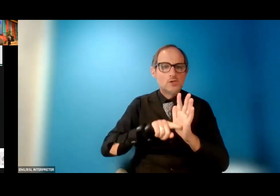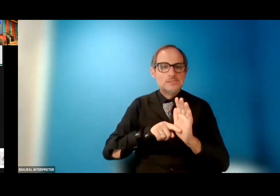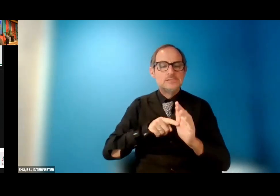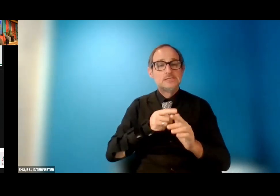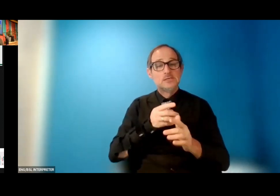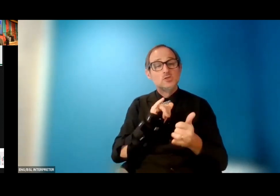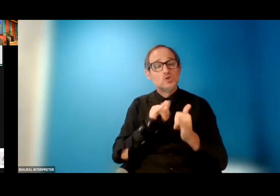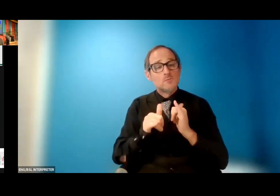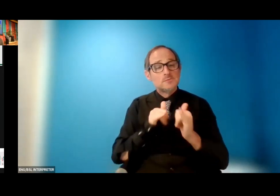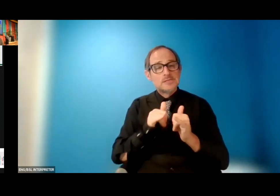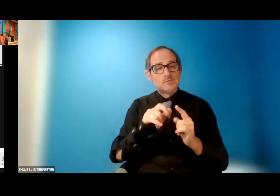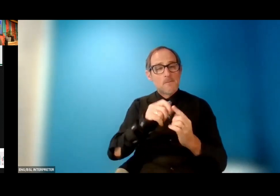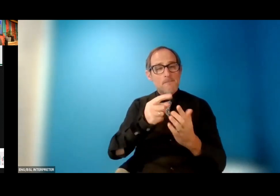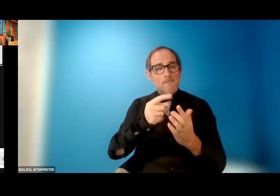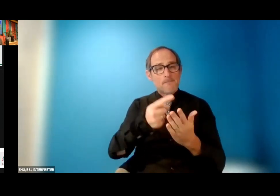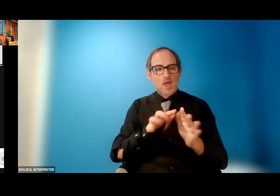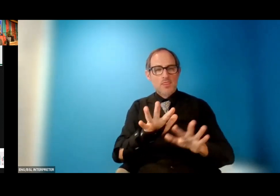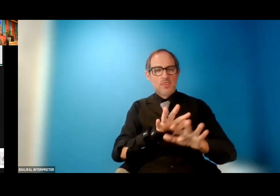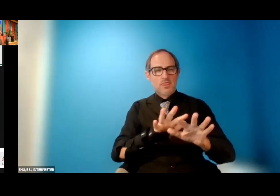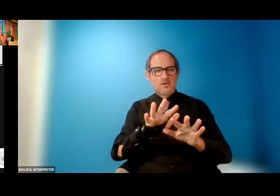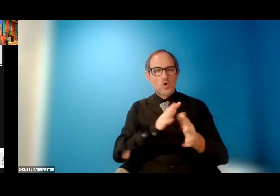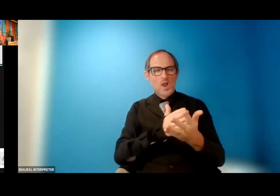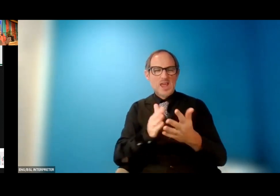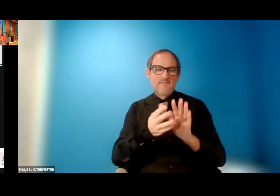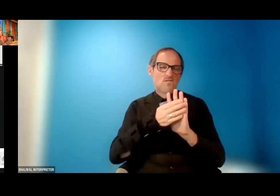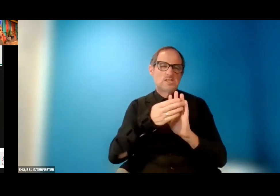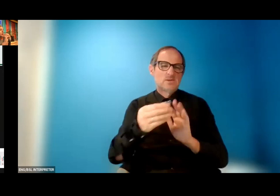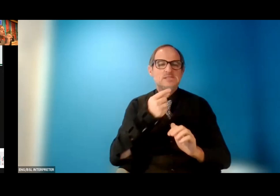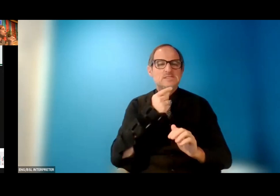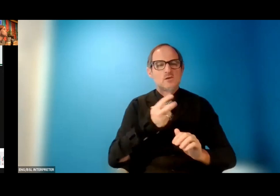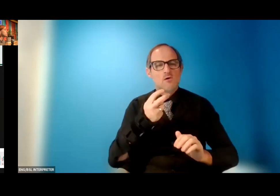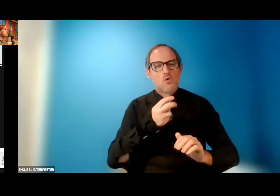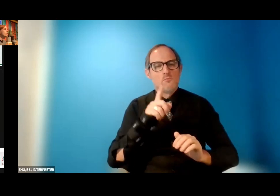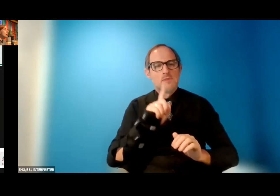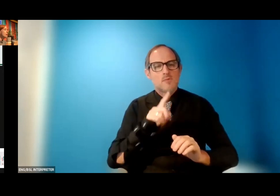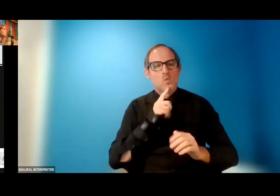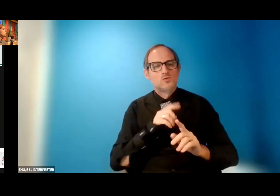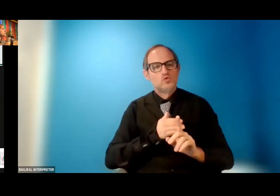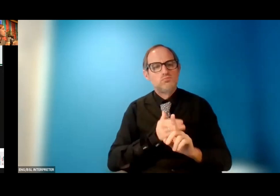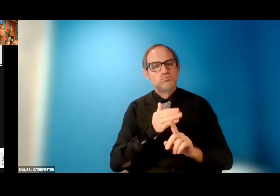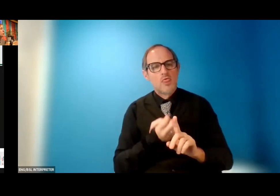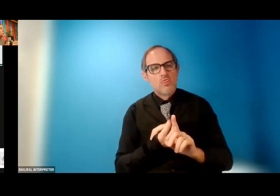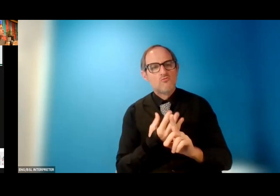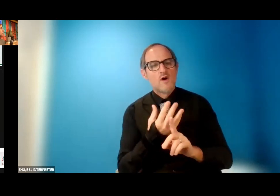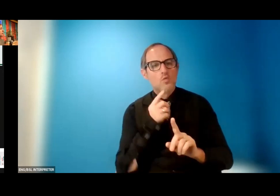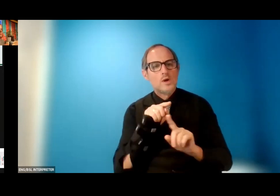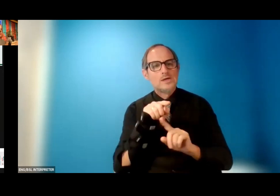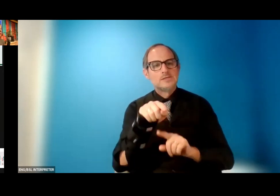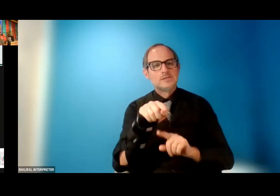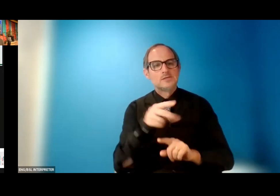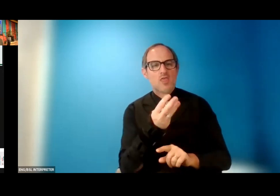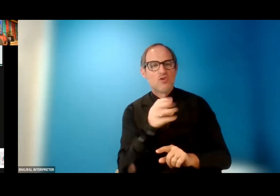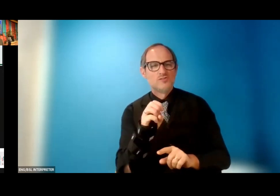vague, all people will thrive by 2030, sometimes very specific, we'll reduce emissions by